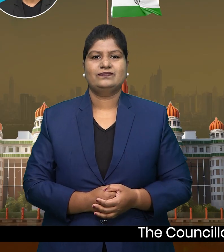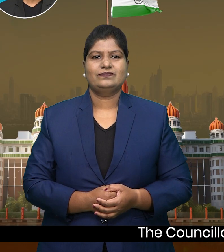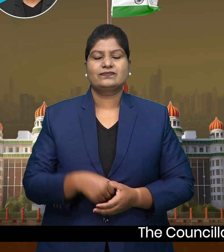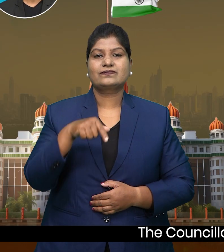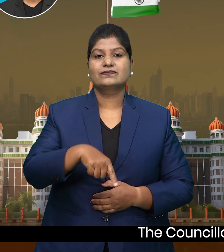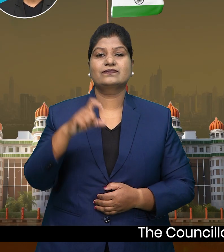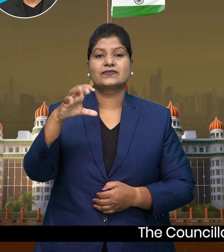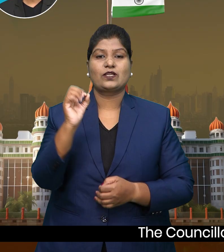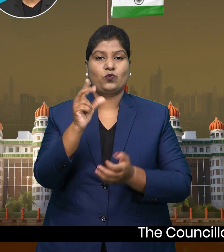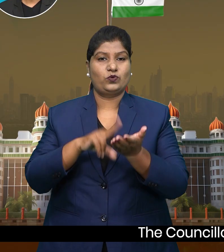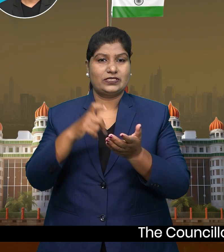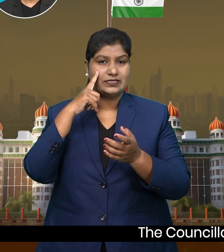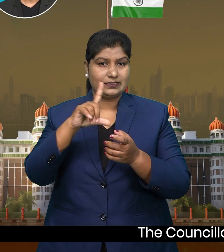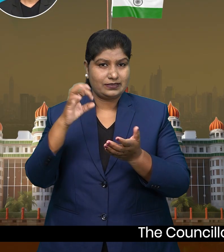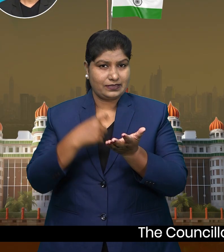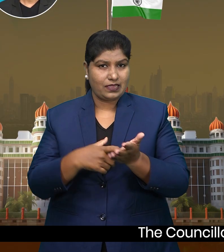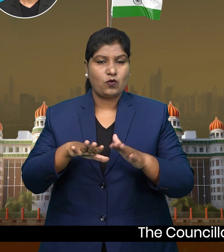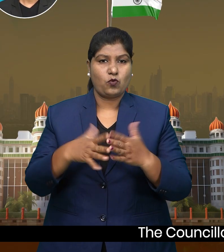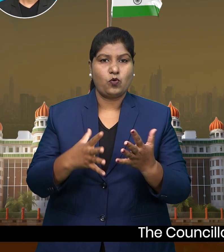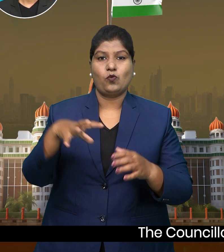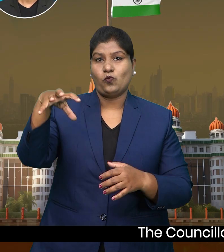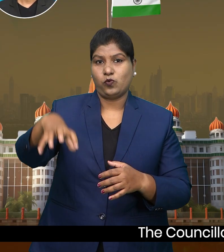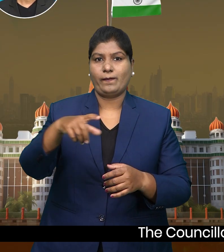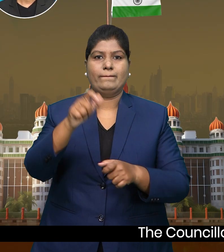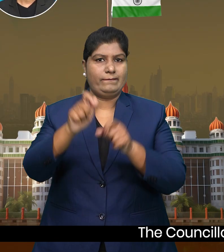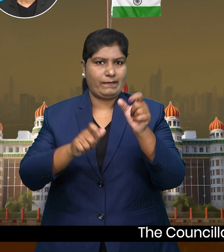The councillors or ward members